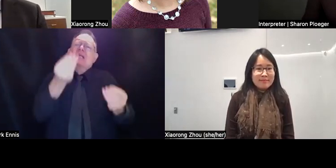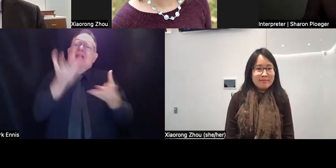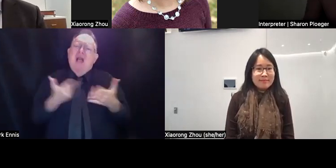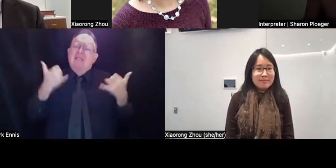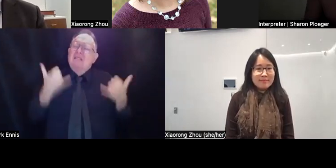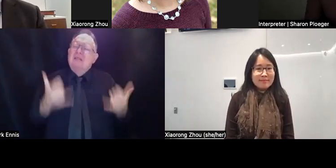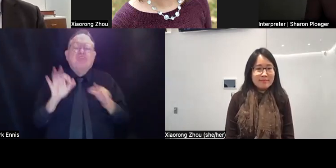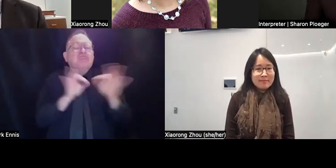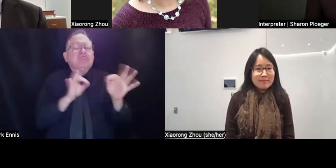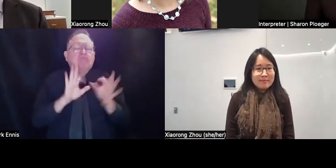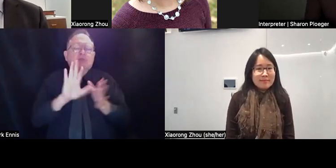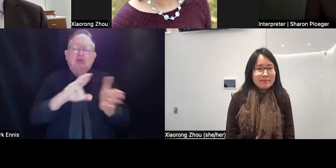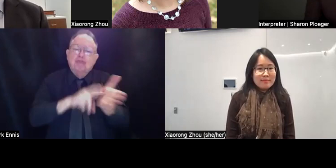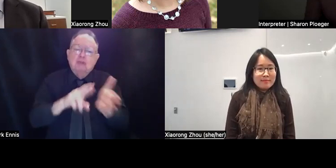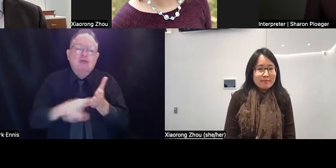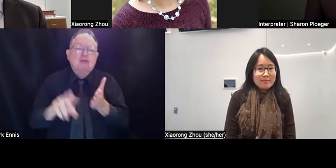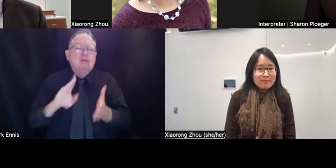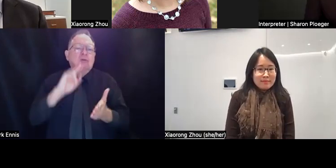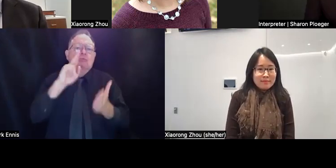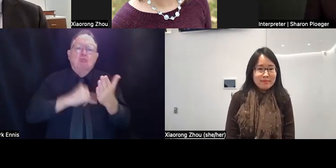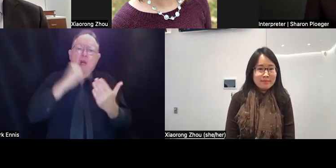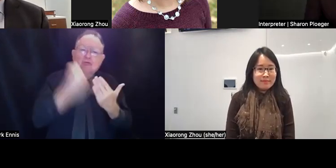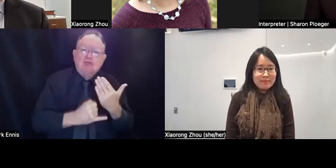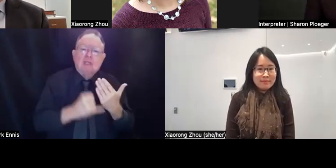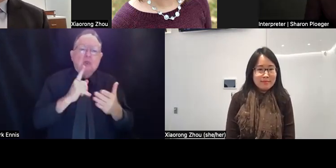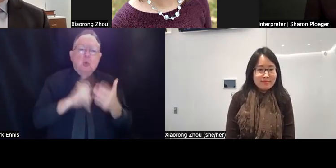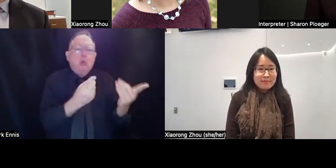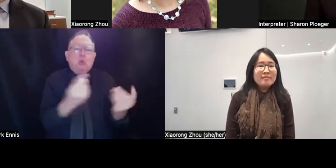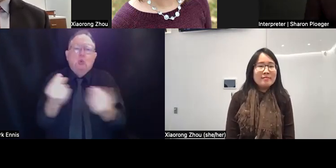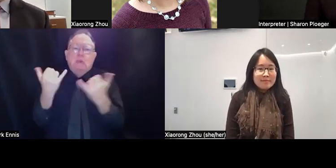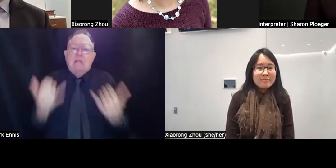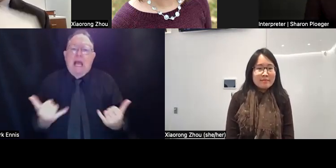is about? What type of projects and work are you doing now?